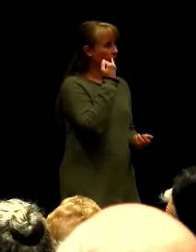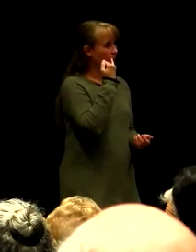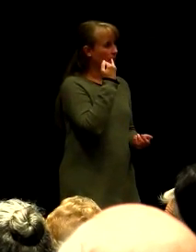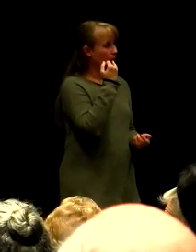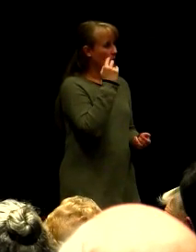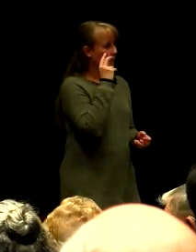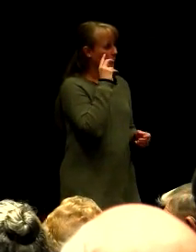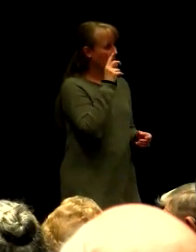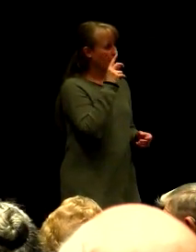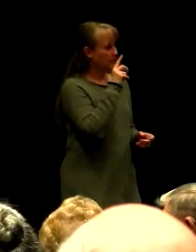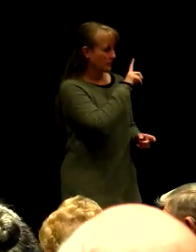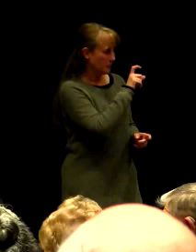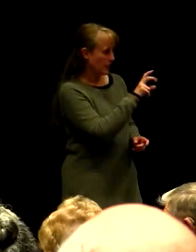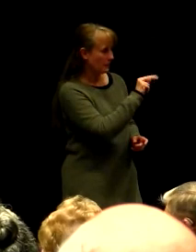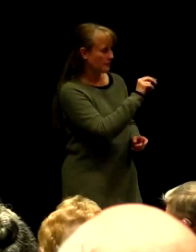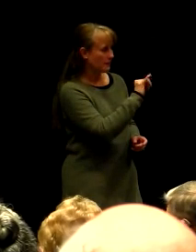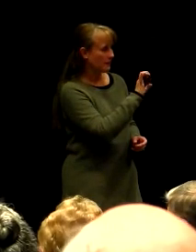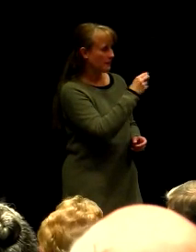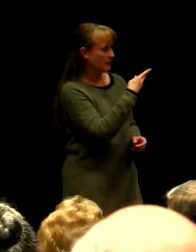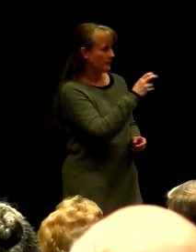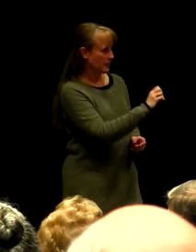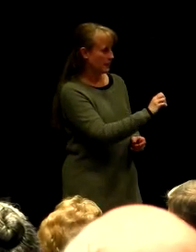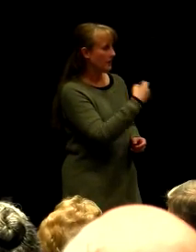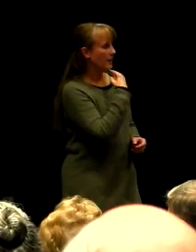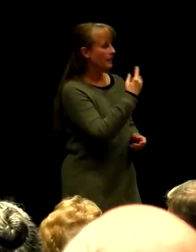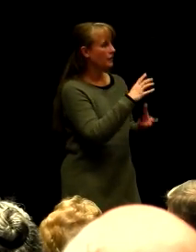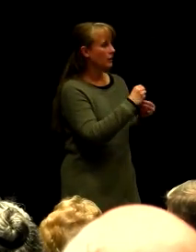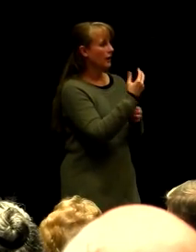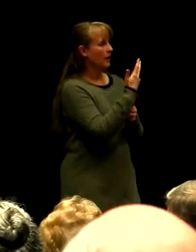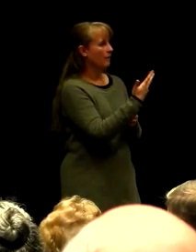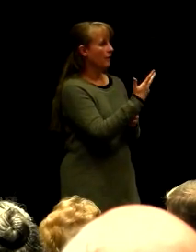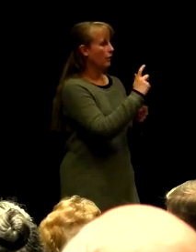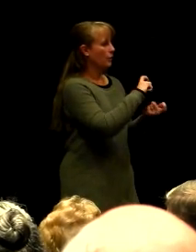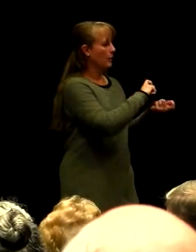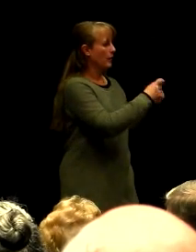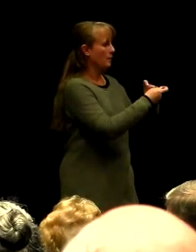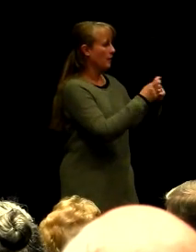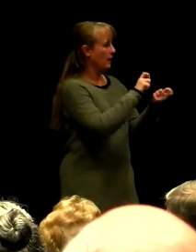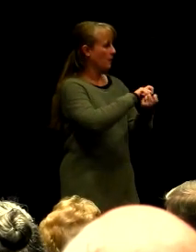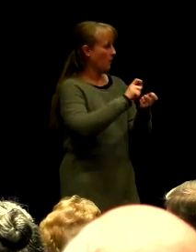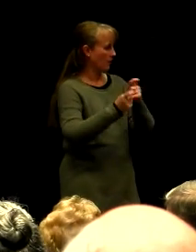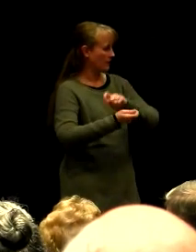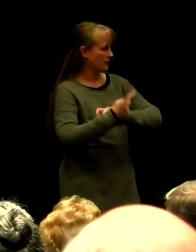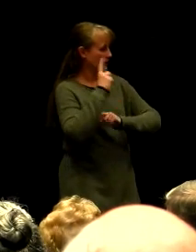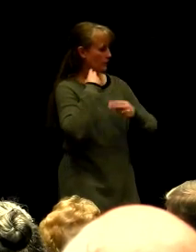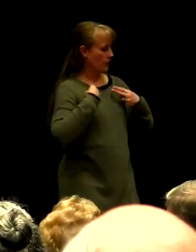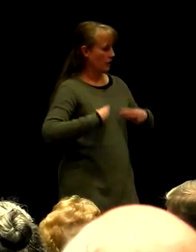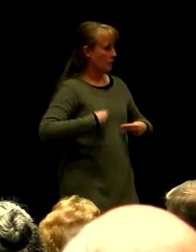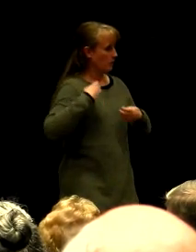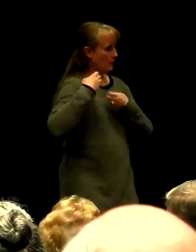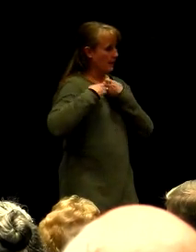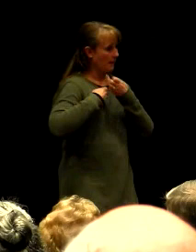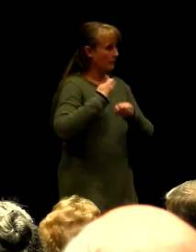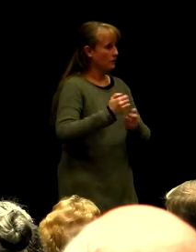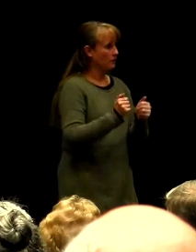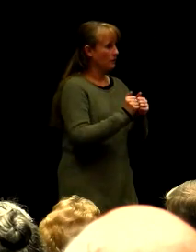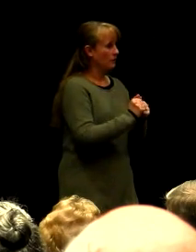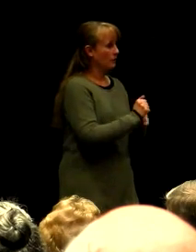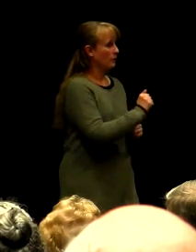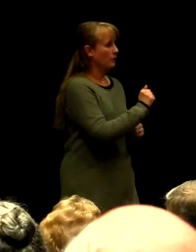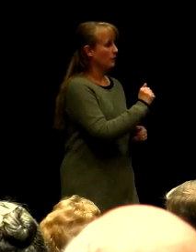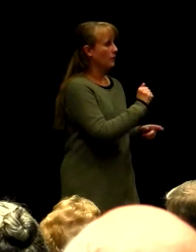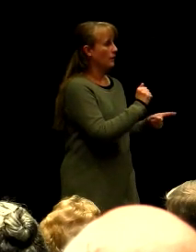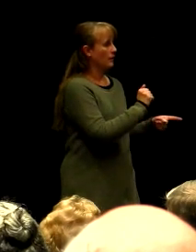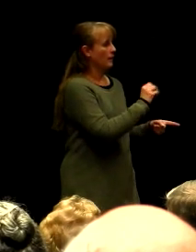Nietzsche, Nietzsche tells the story of the three metamorphoses of human evolution through the camel,